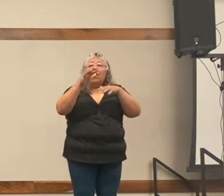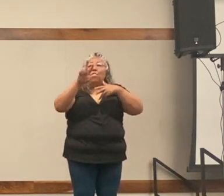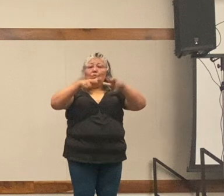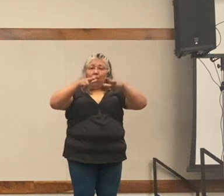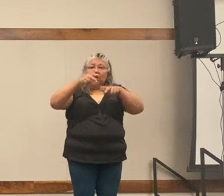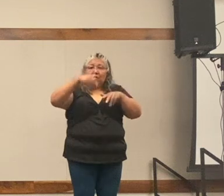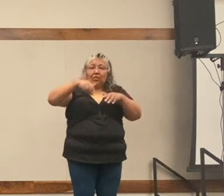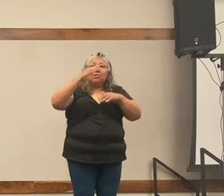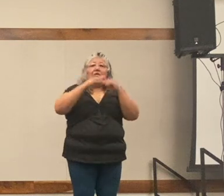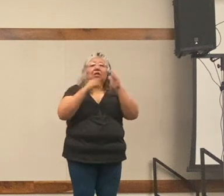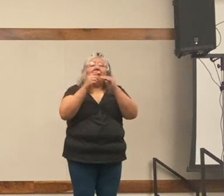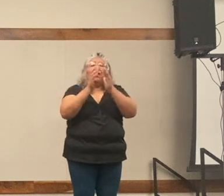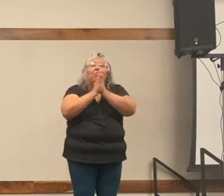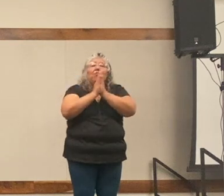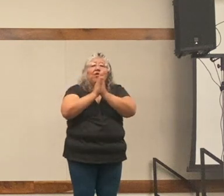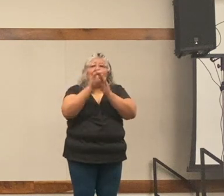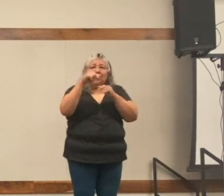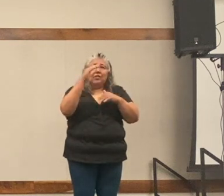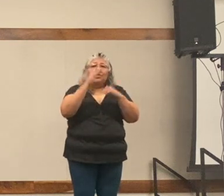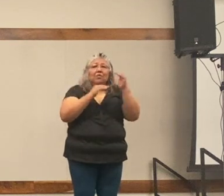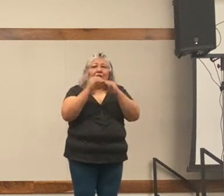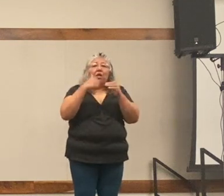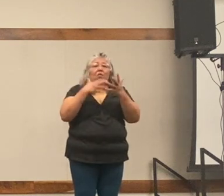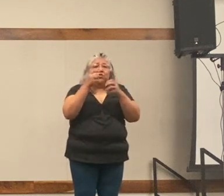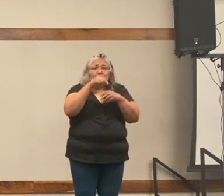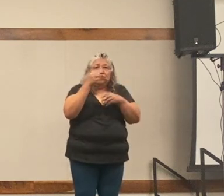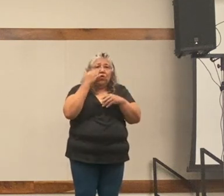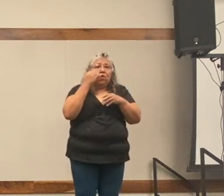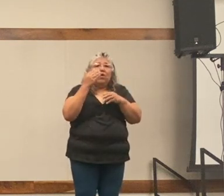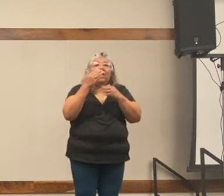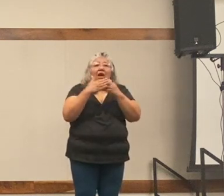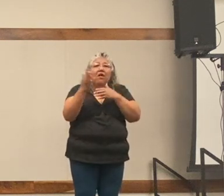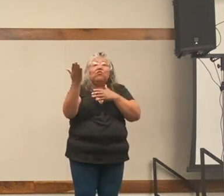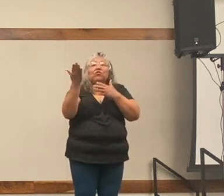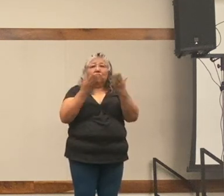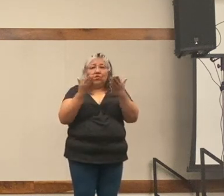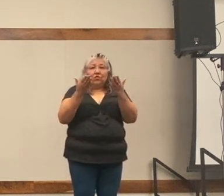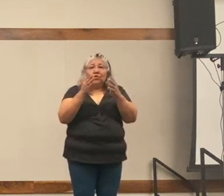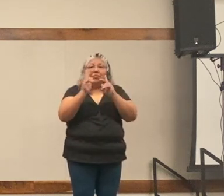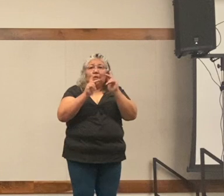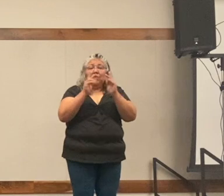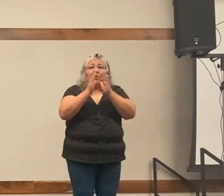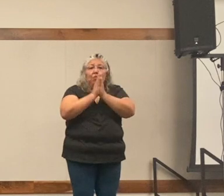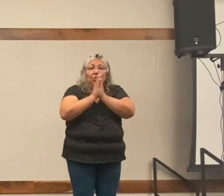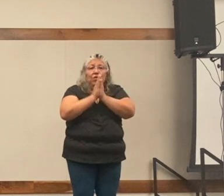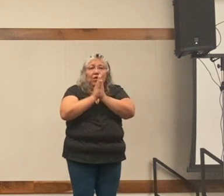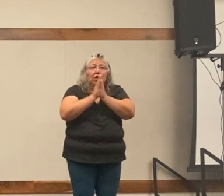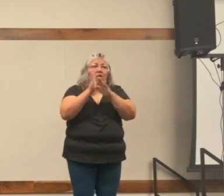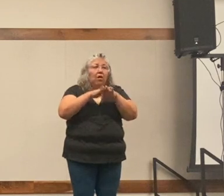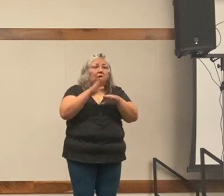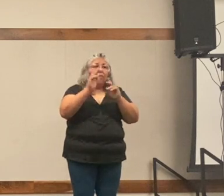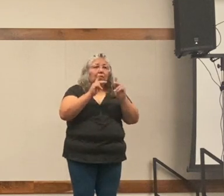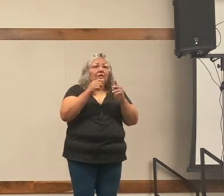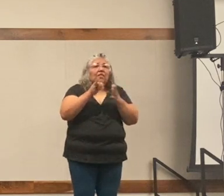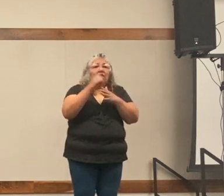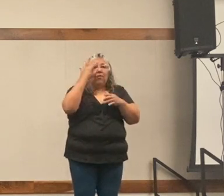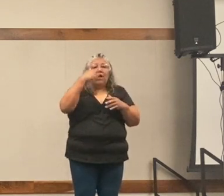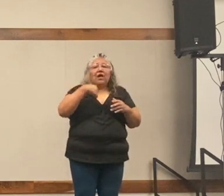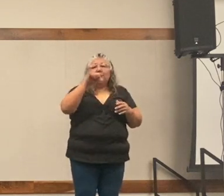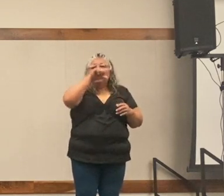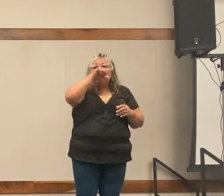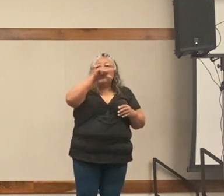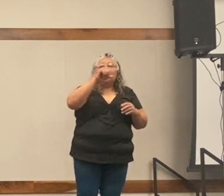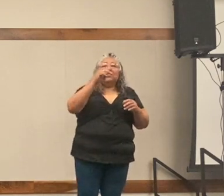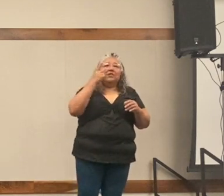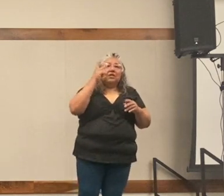building and I pray for this building. I want you to know that even after service, people are praying over people. That's what I love. I love